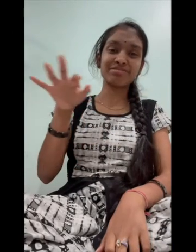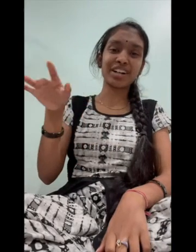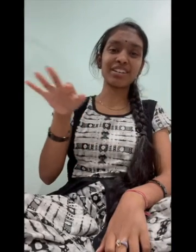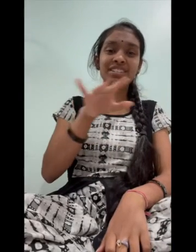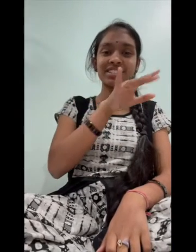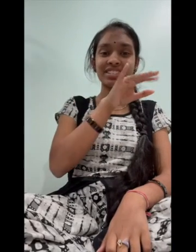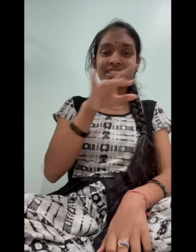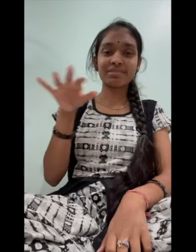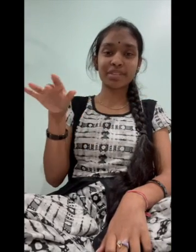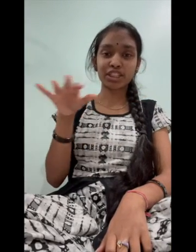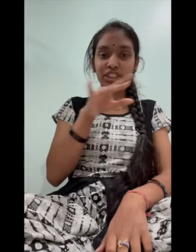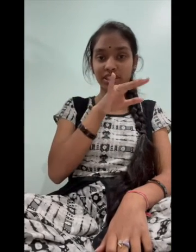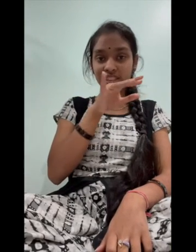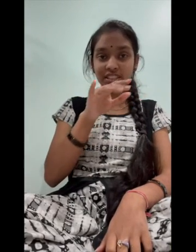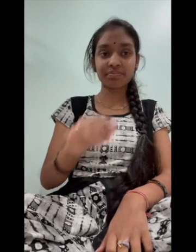spell, magic.